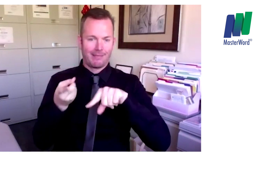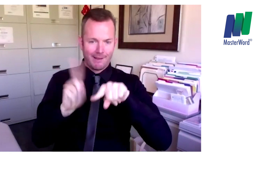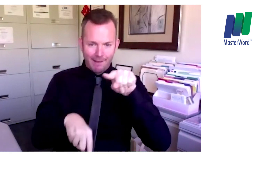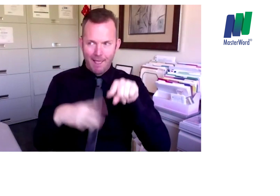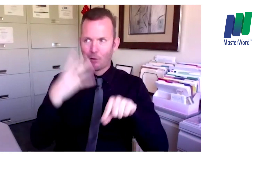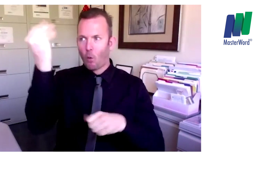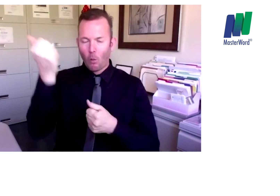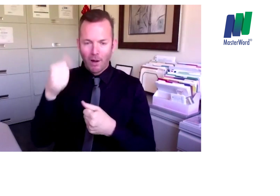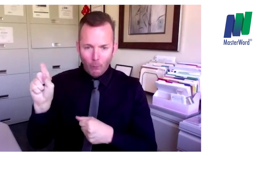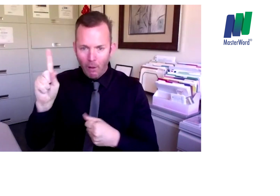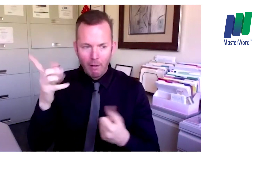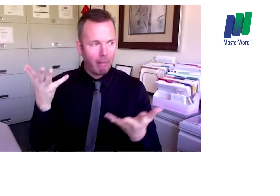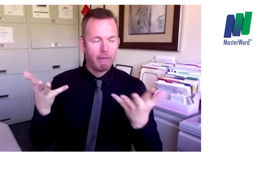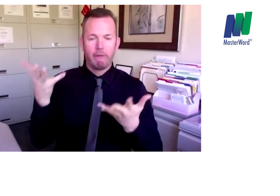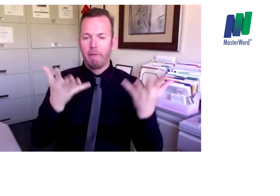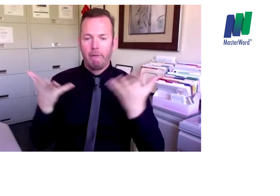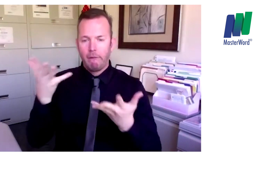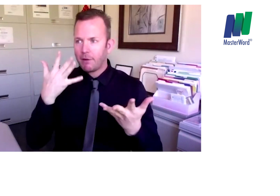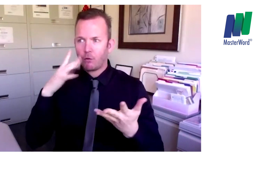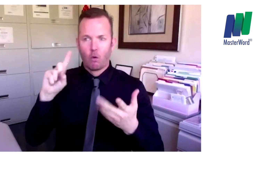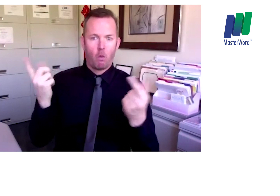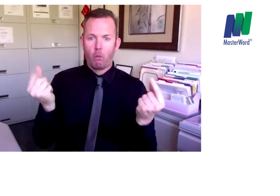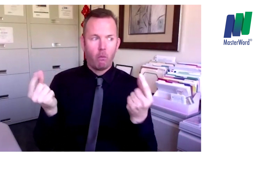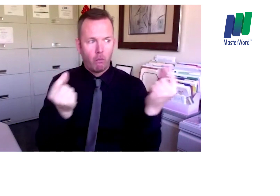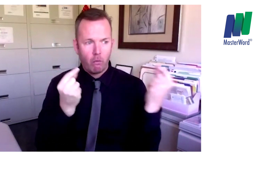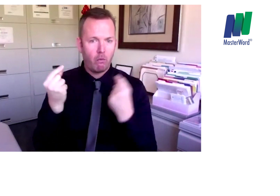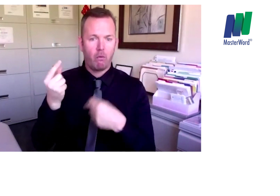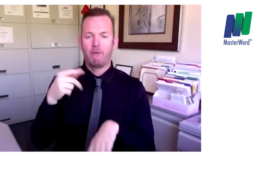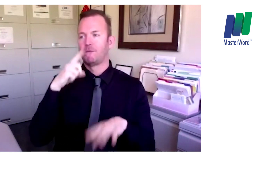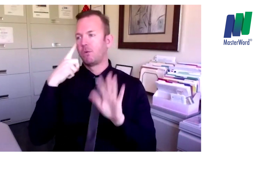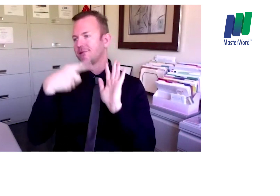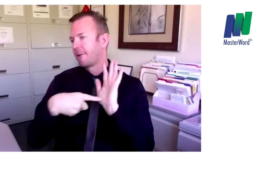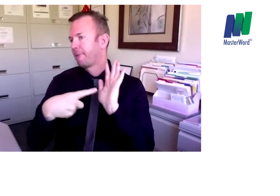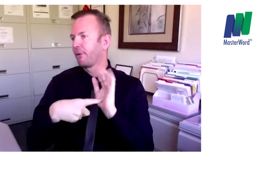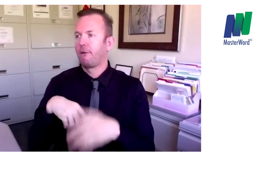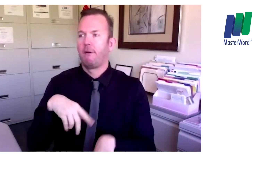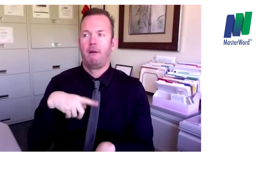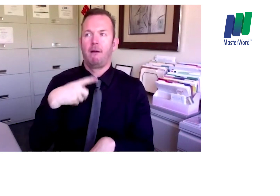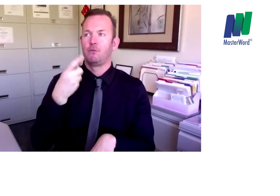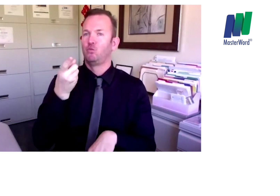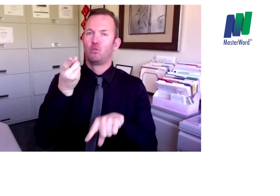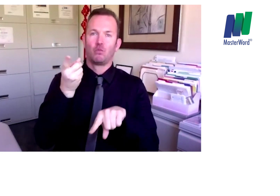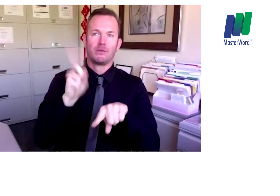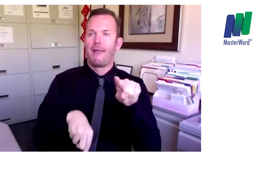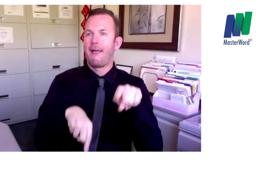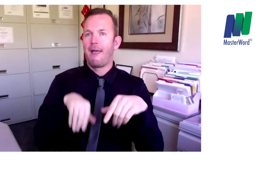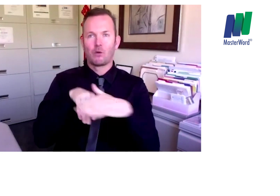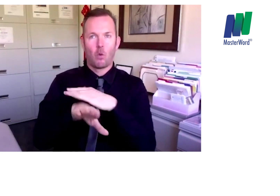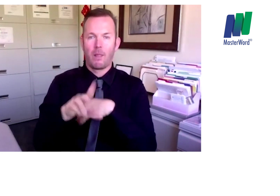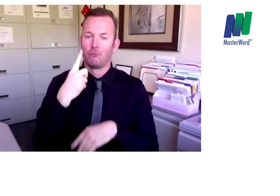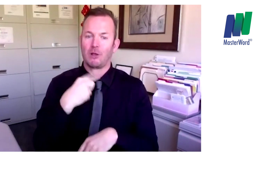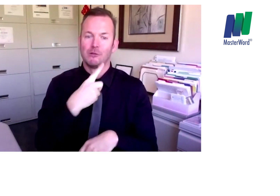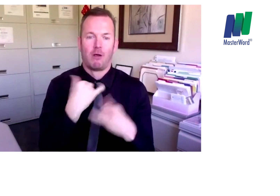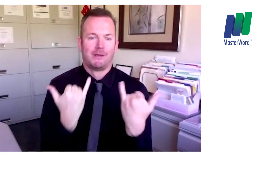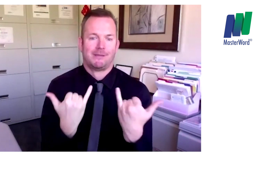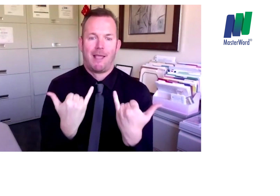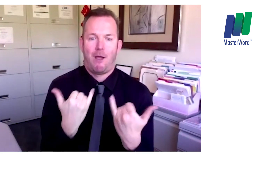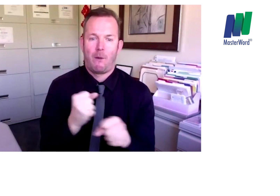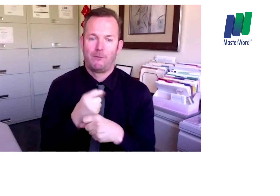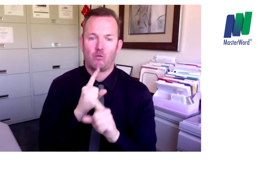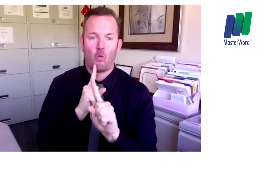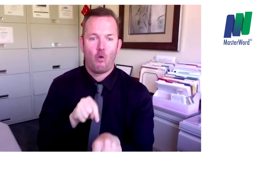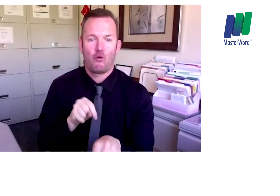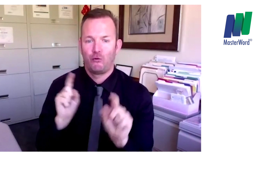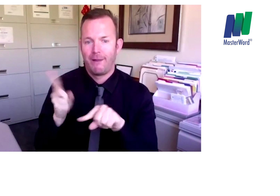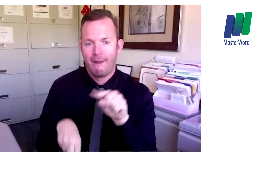States. So now with all the existing requirements are happening, the stay-at-home orders, the shelters in place, a lot of that